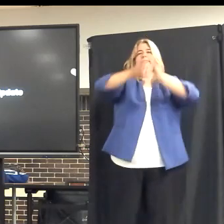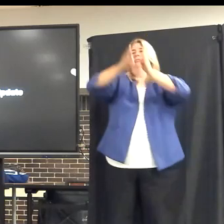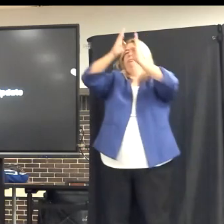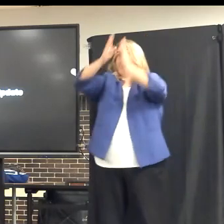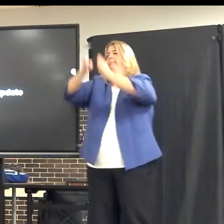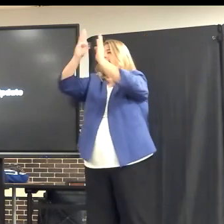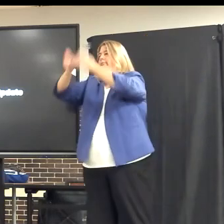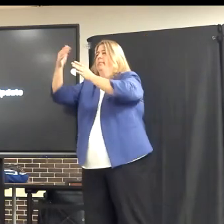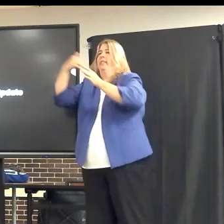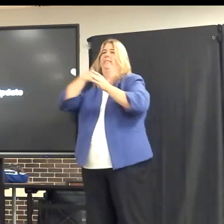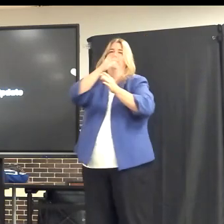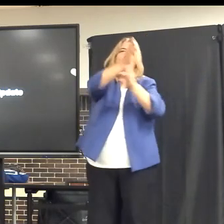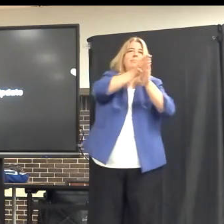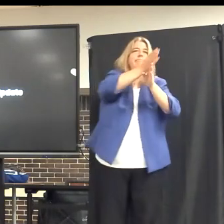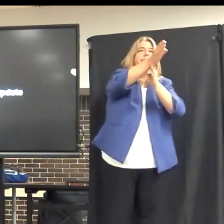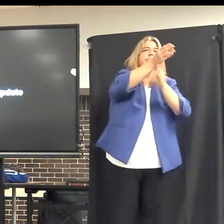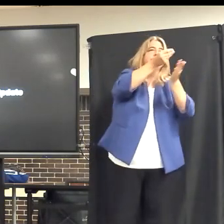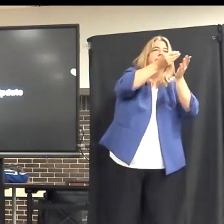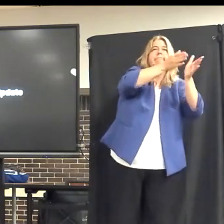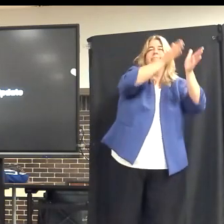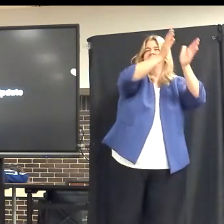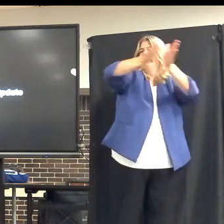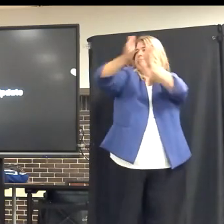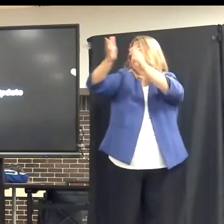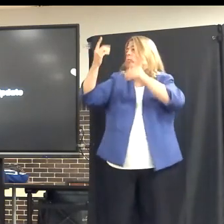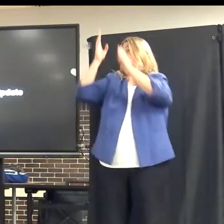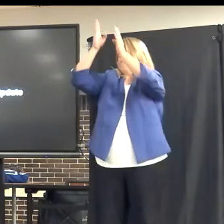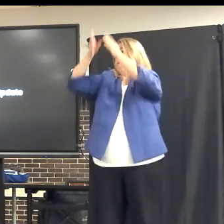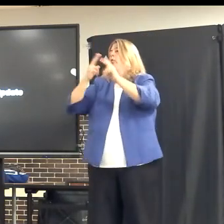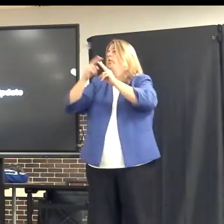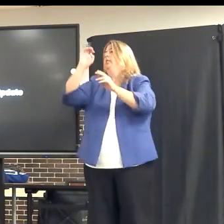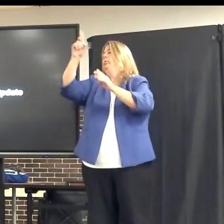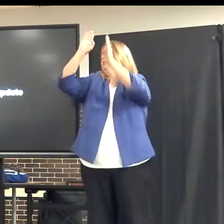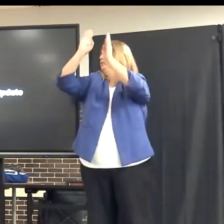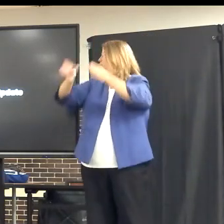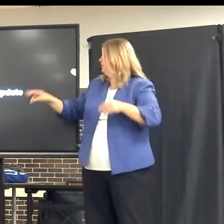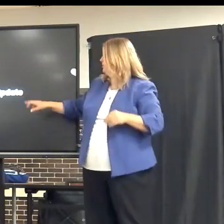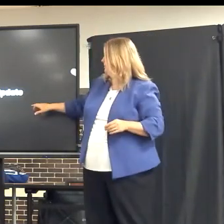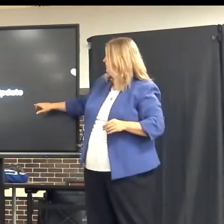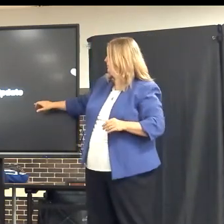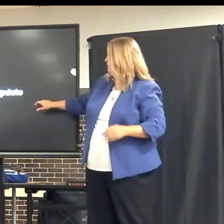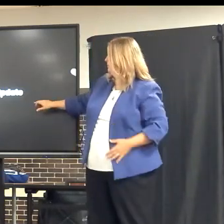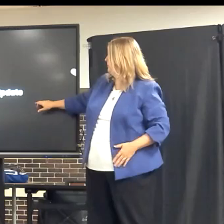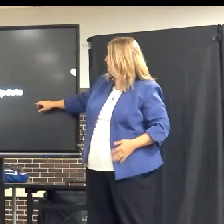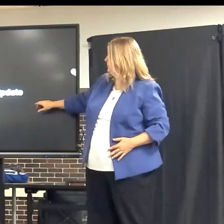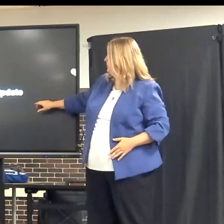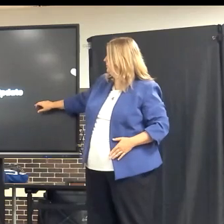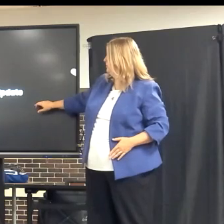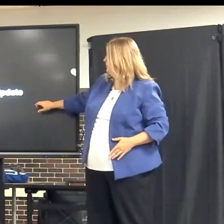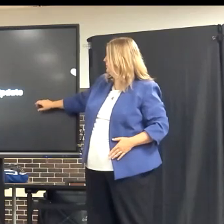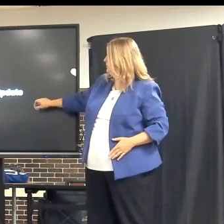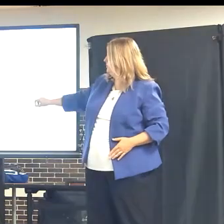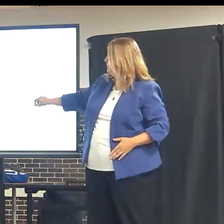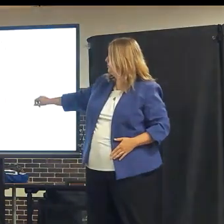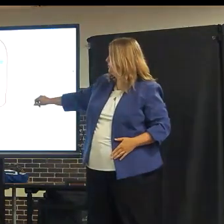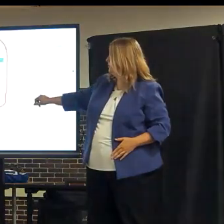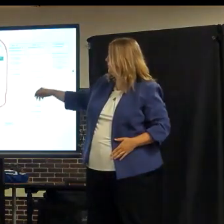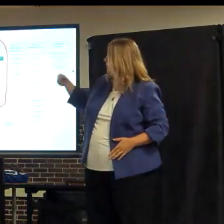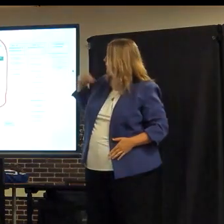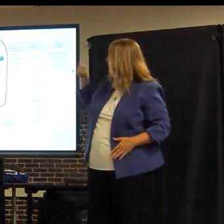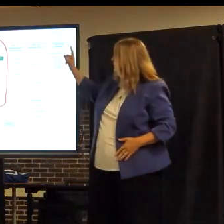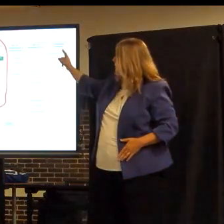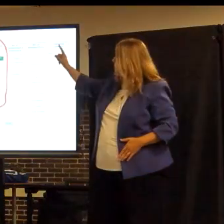education vertical. The governor has his cabinet with secretaries for each vertical. And so we are part